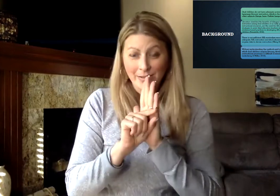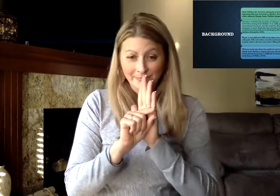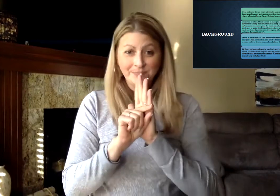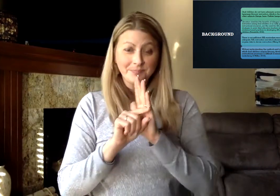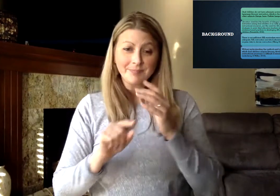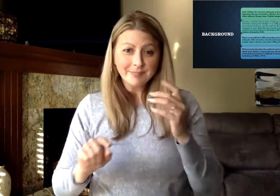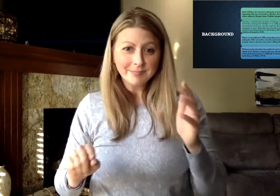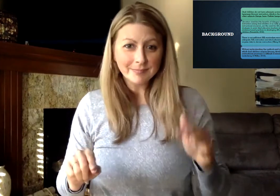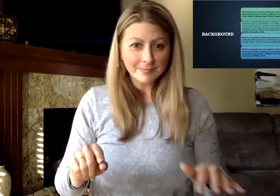Background.